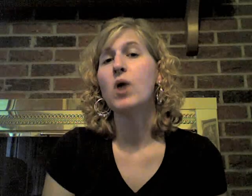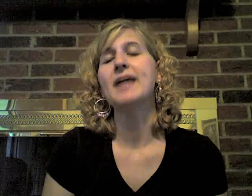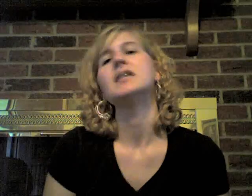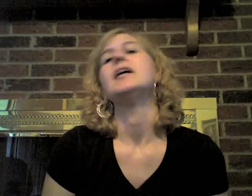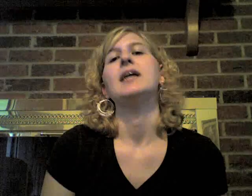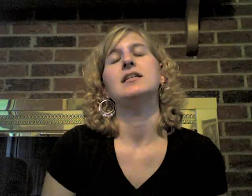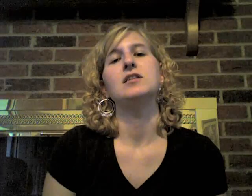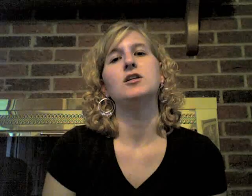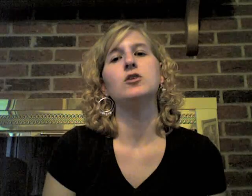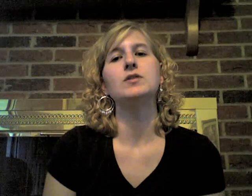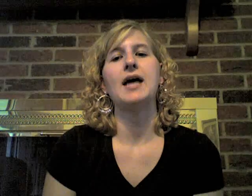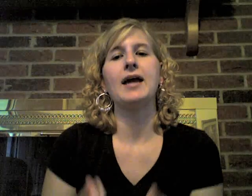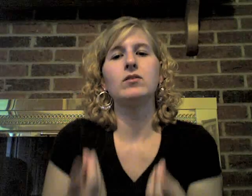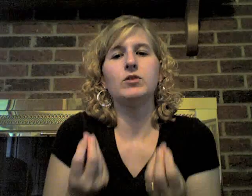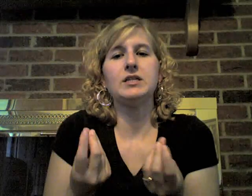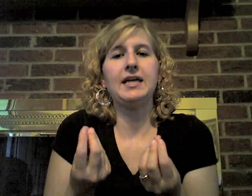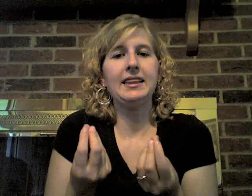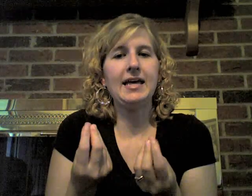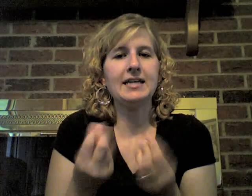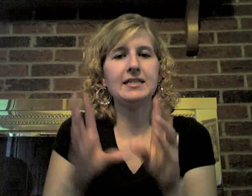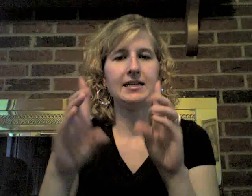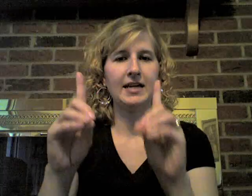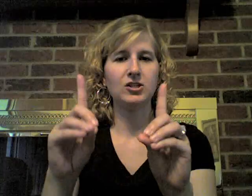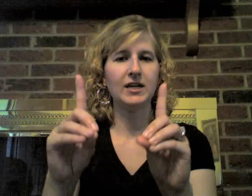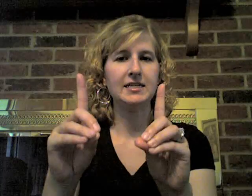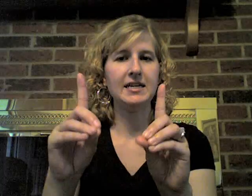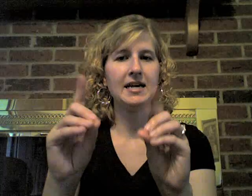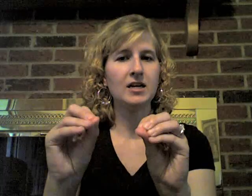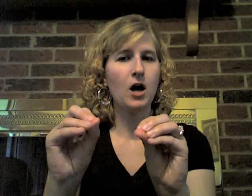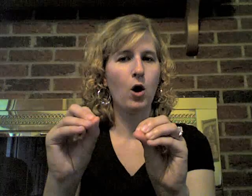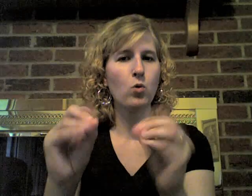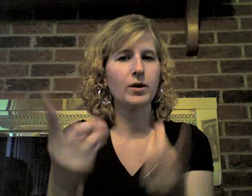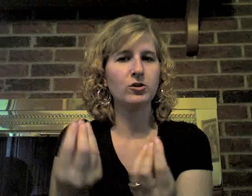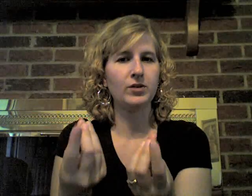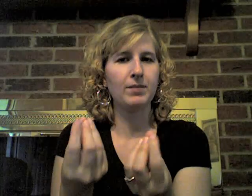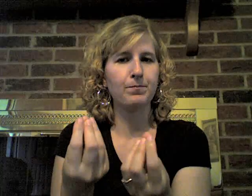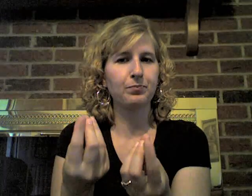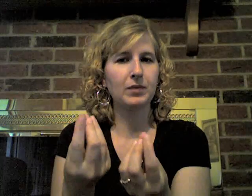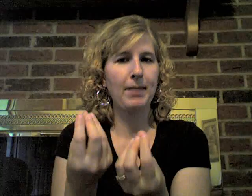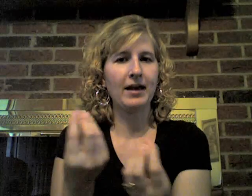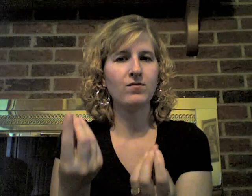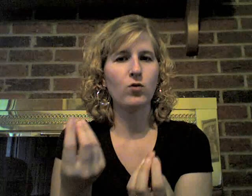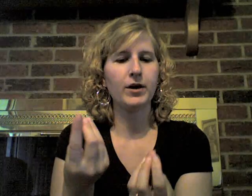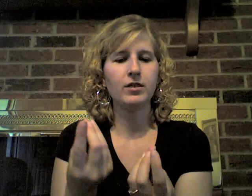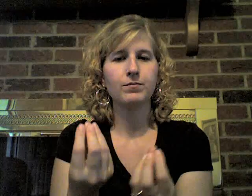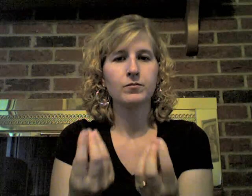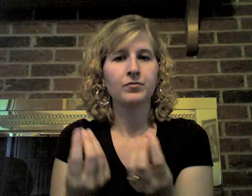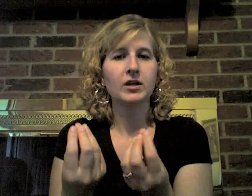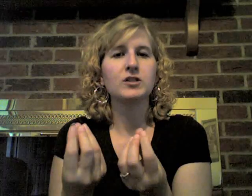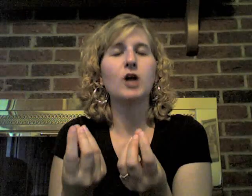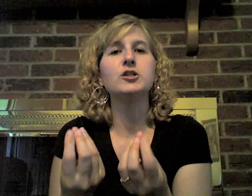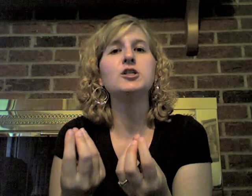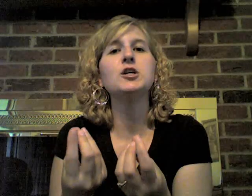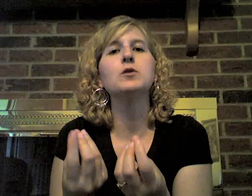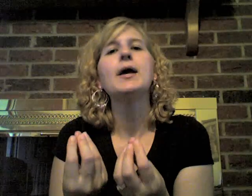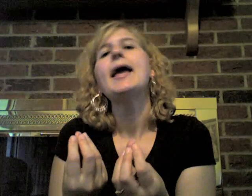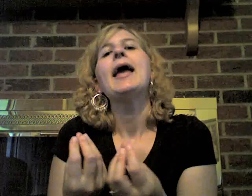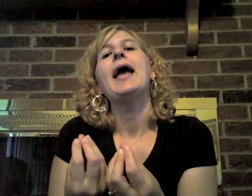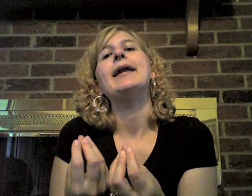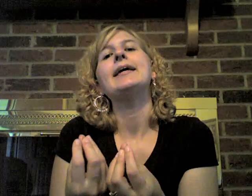what is the to-do sign, which is like this. It's actually a D and an O, and you're doing it back and forth. It's called to do, and it